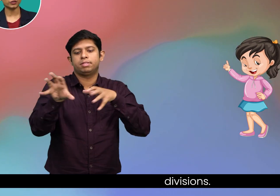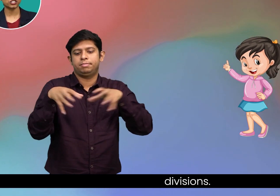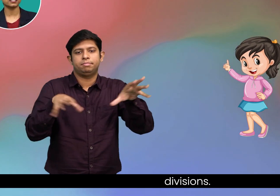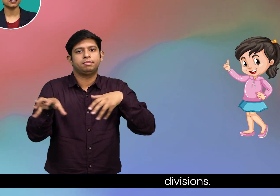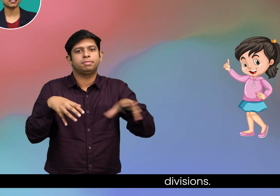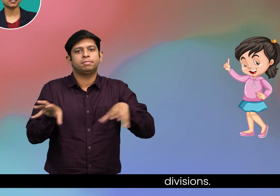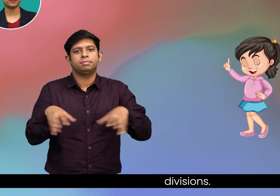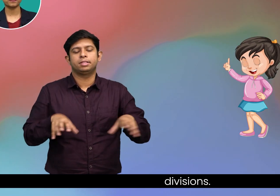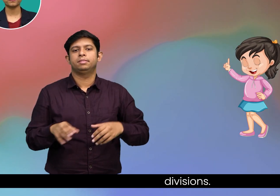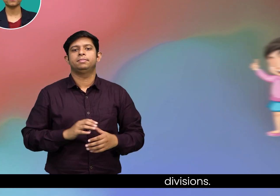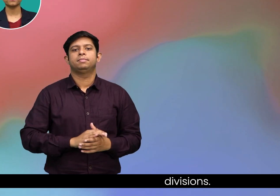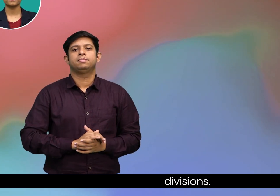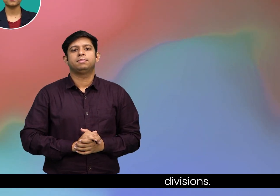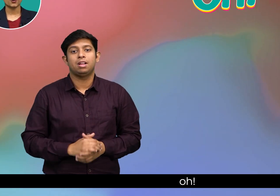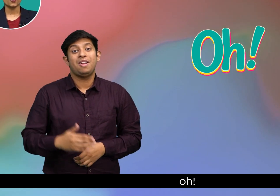broadest divisions.